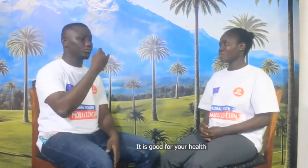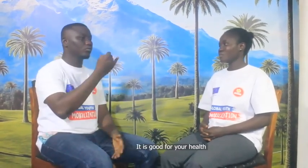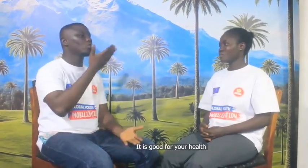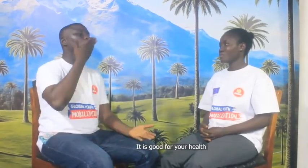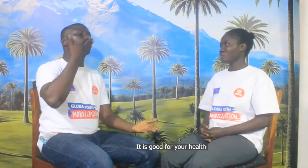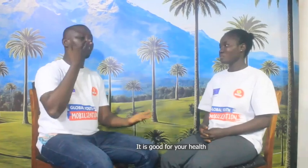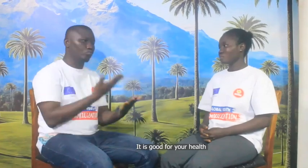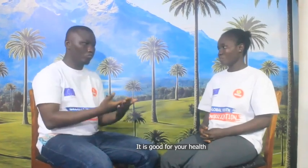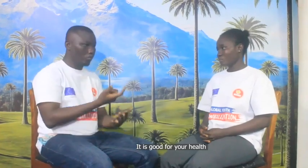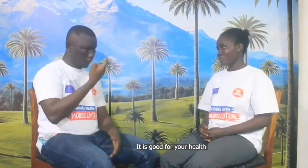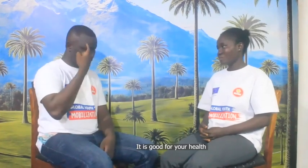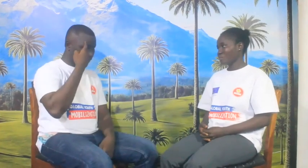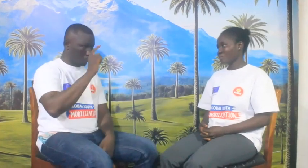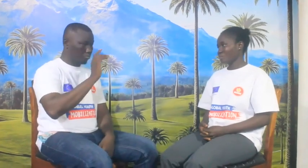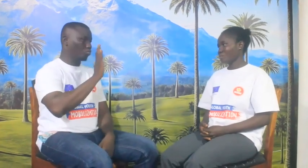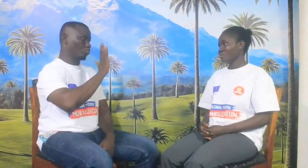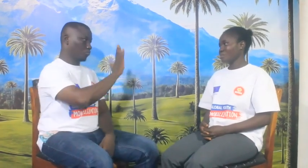It is good for your health